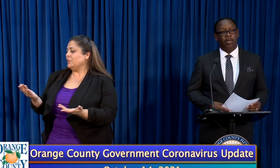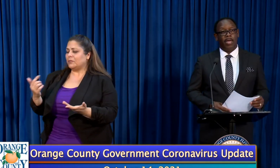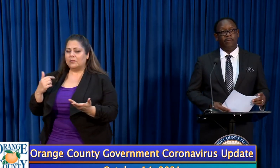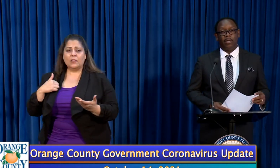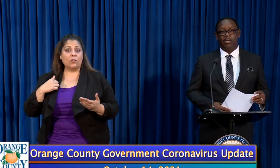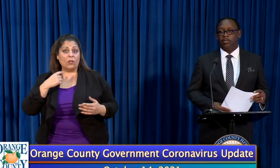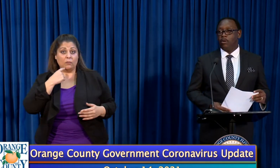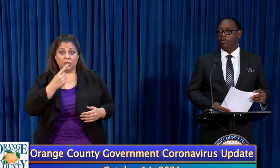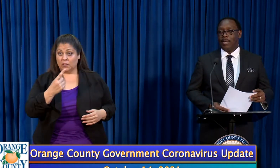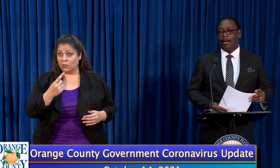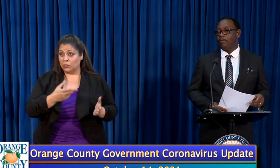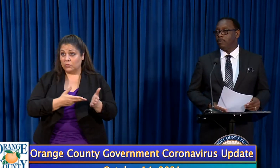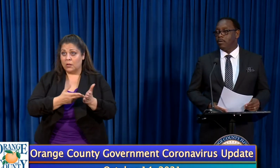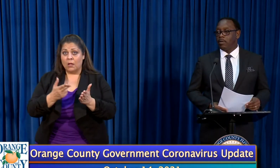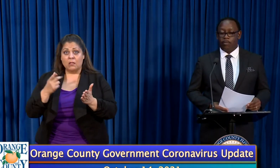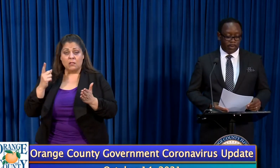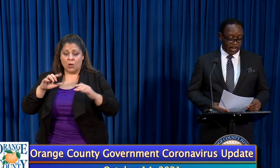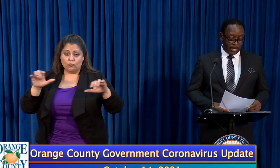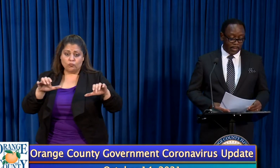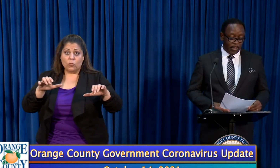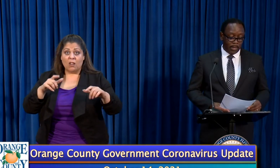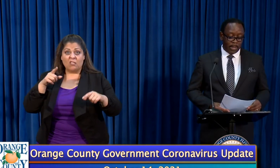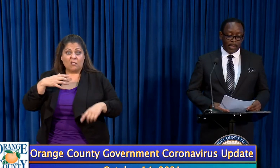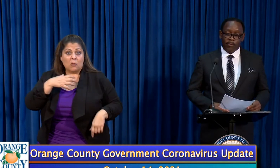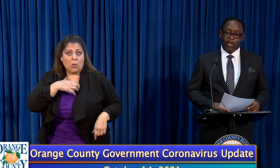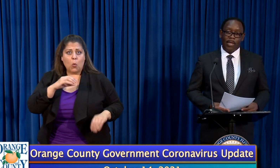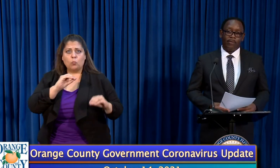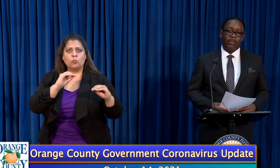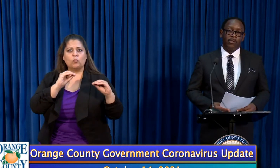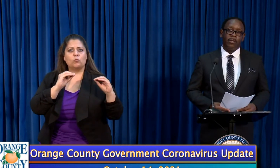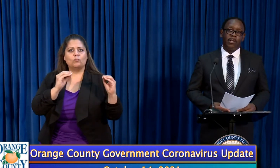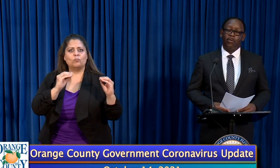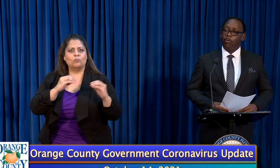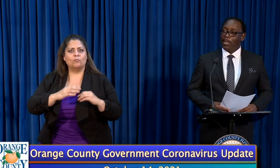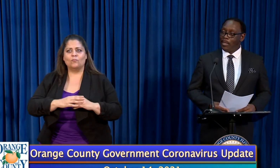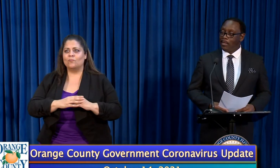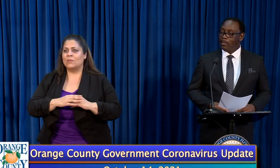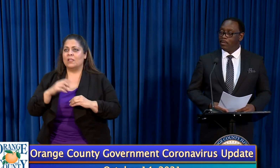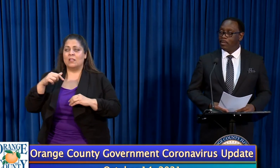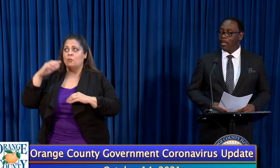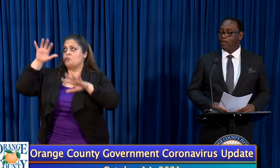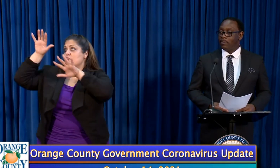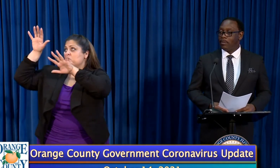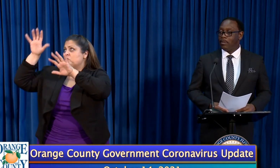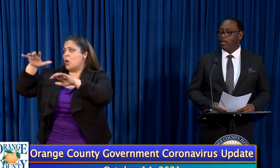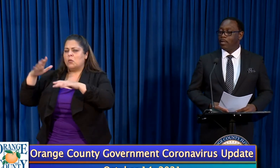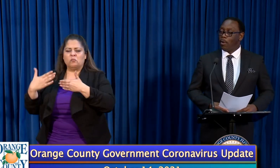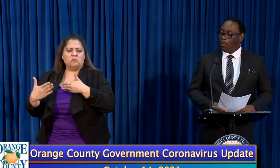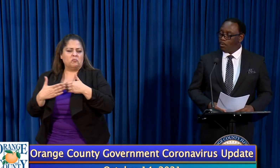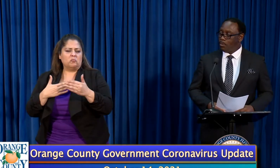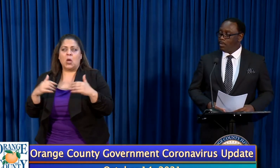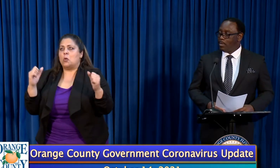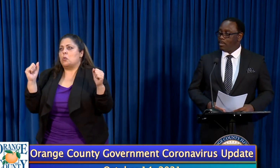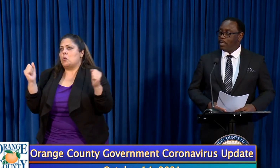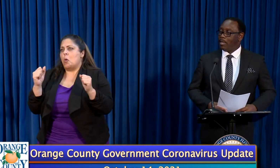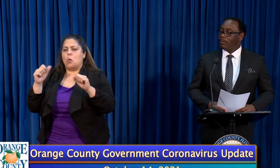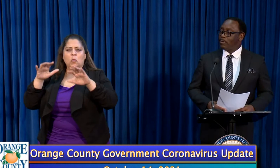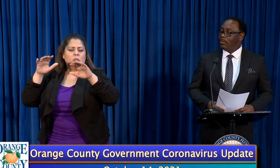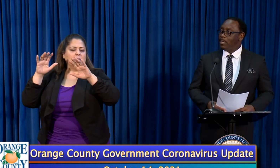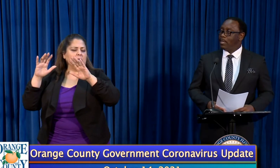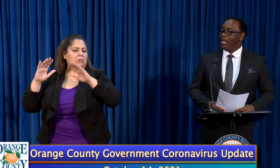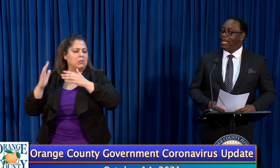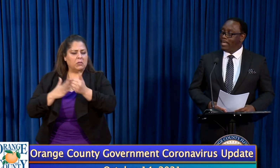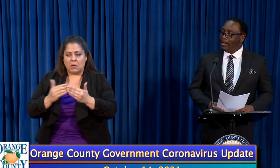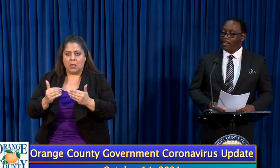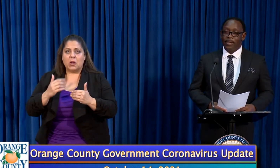tell you they have done so without complaint. They have stood in the rain, they have stood in the cold, they have